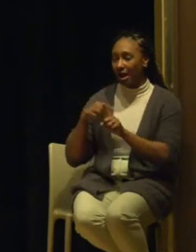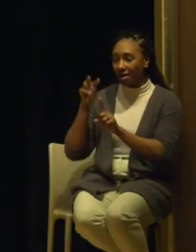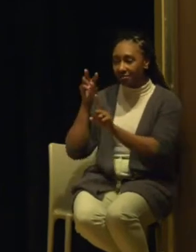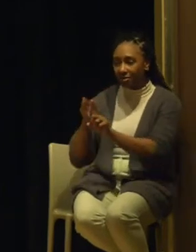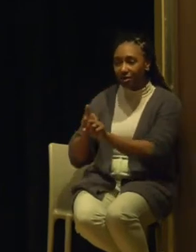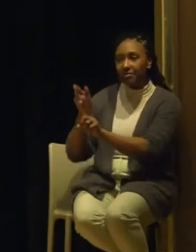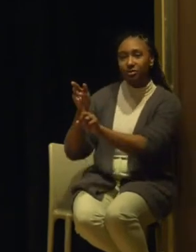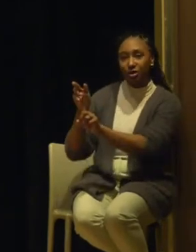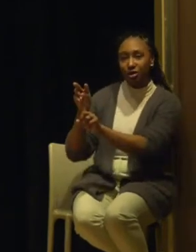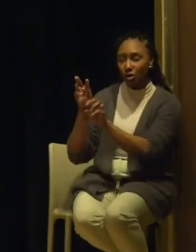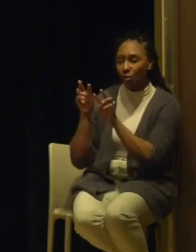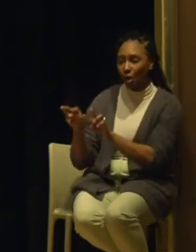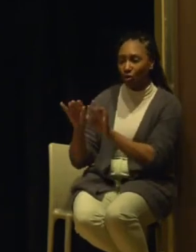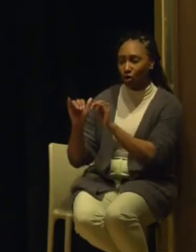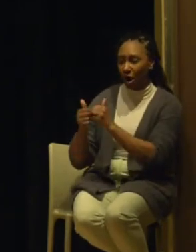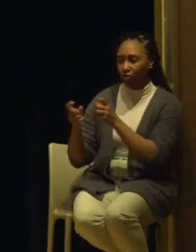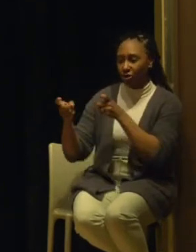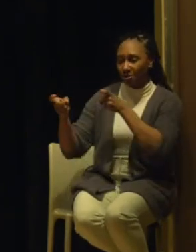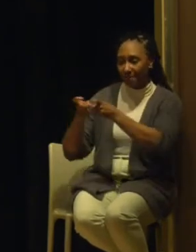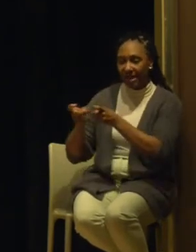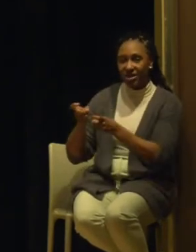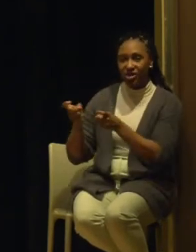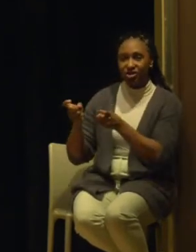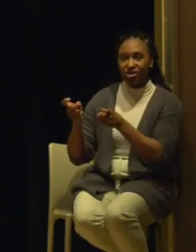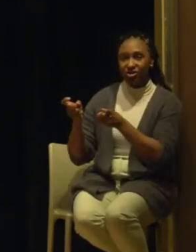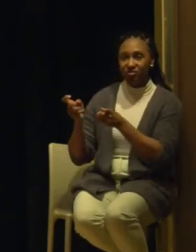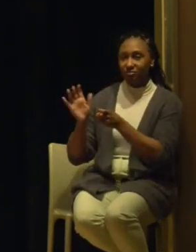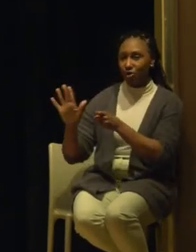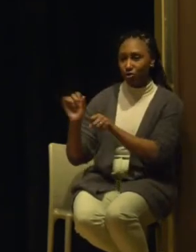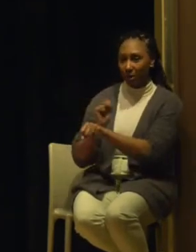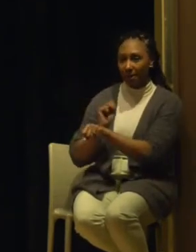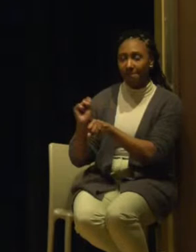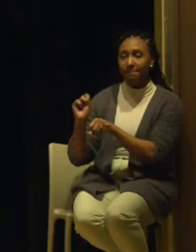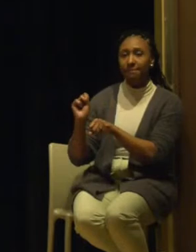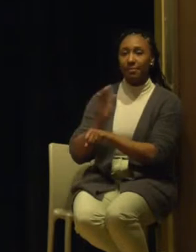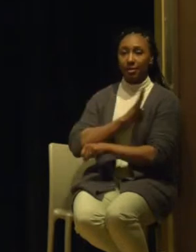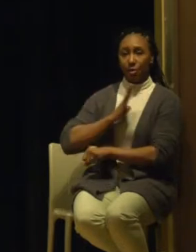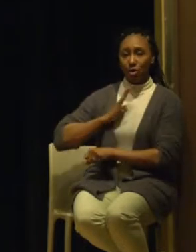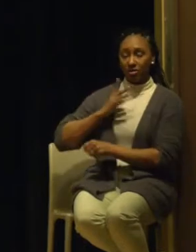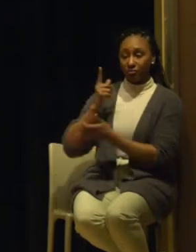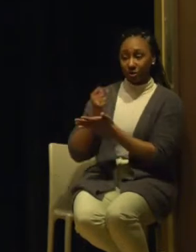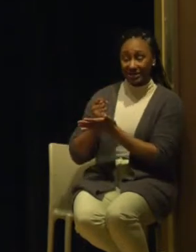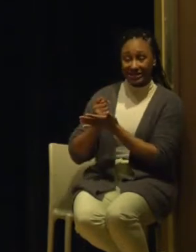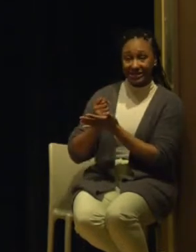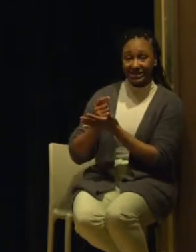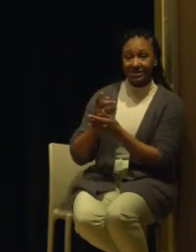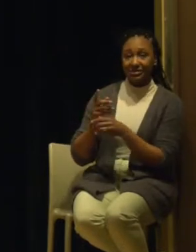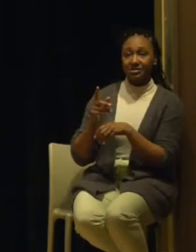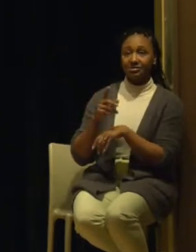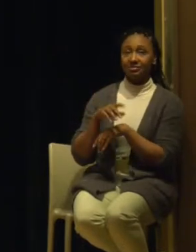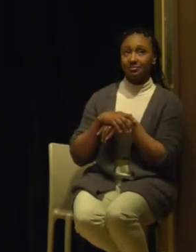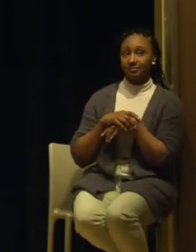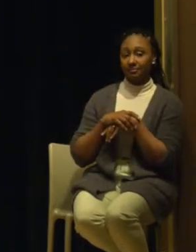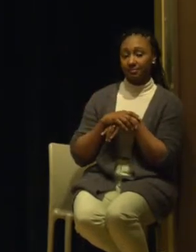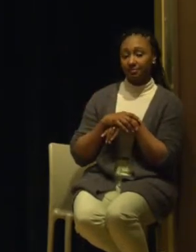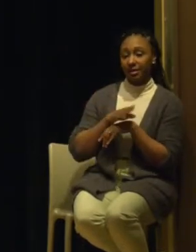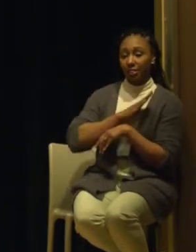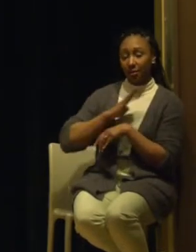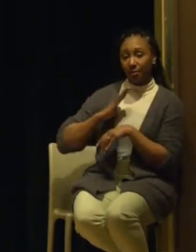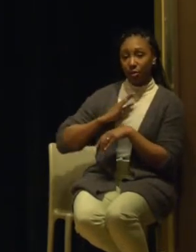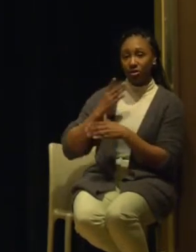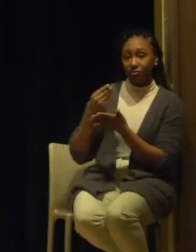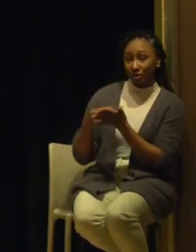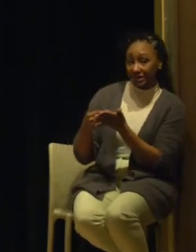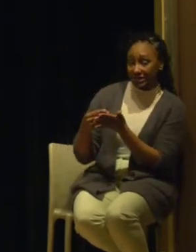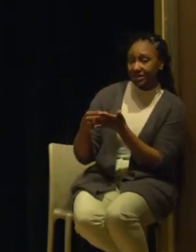she handled the board of trustees, how she handled the administration, mm-hmm, how she handled the students. Yeah. Because if any of y'all know